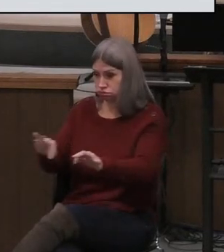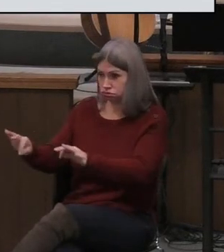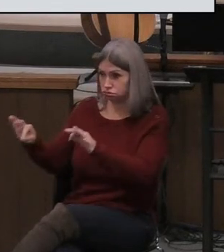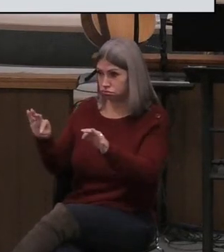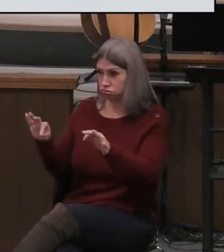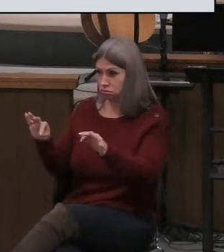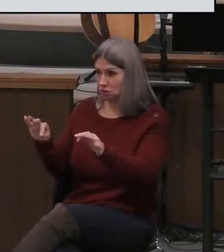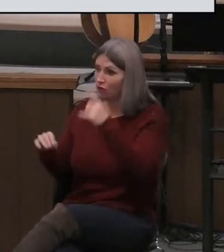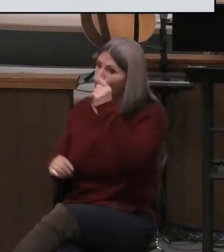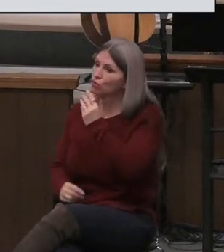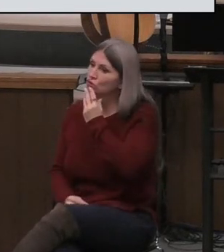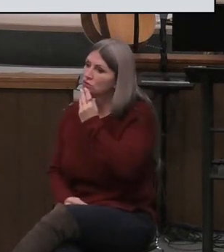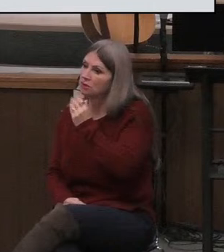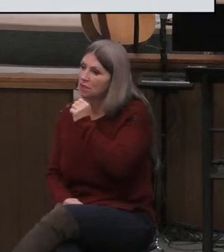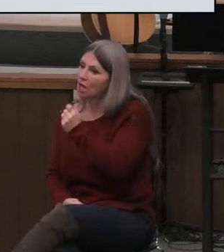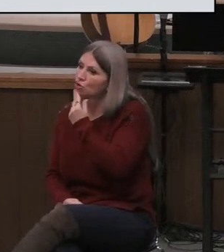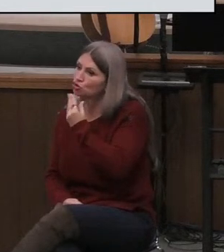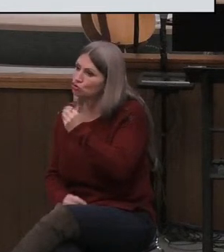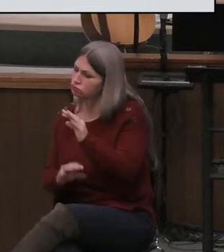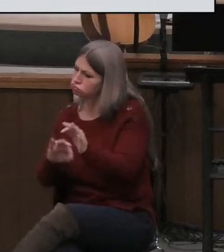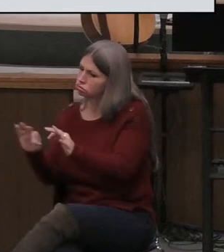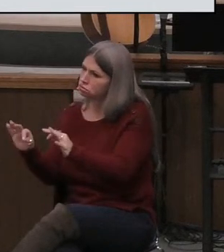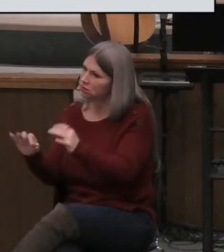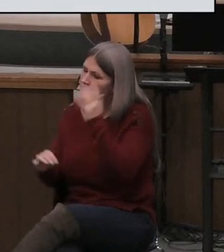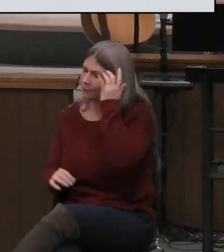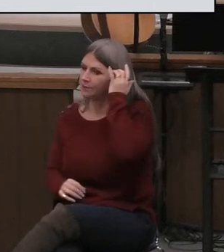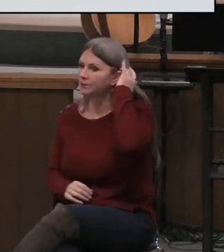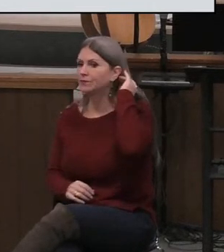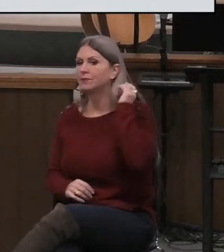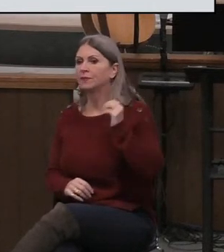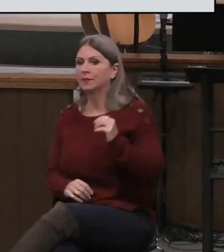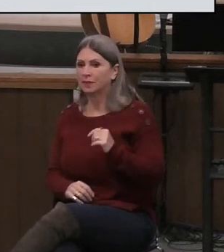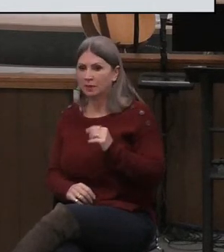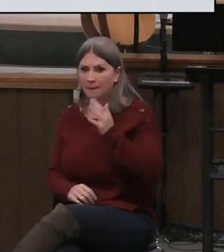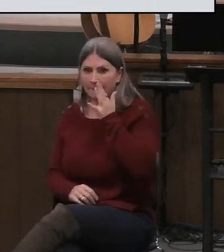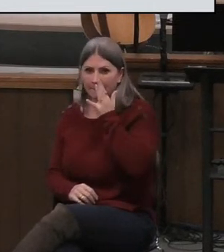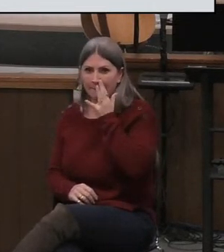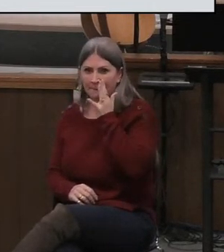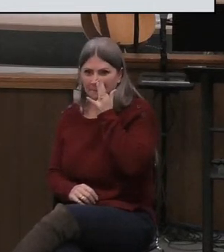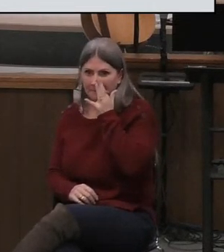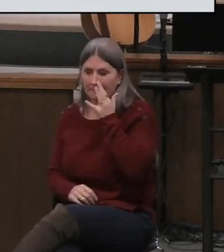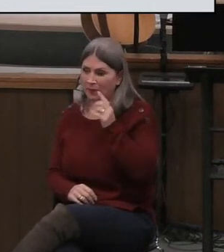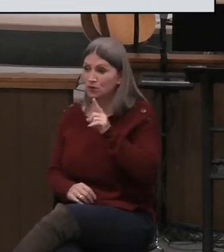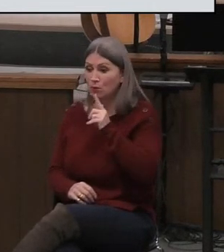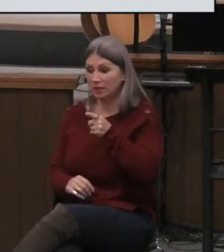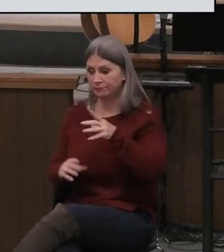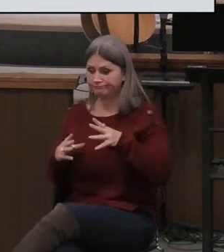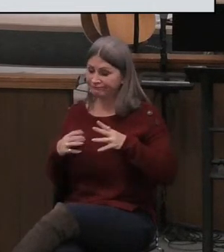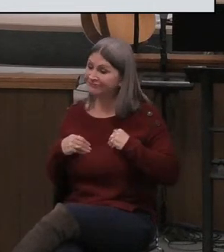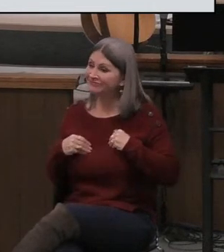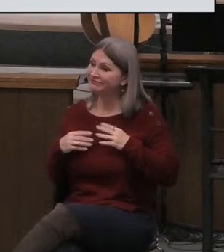That is why he is glad to do it. More than that, he rejoices in doing it.